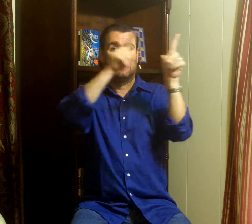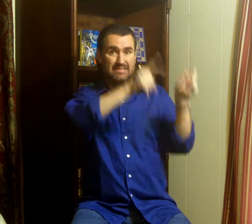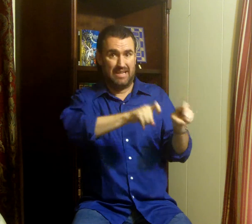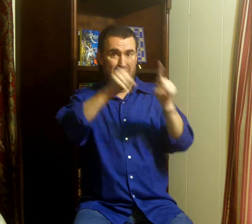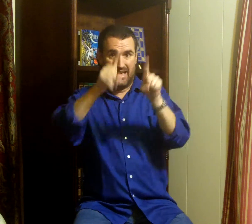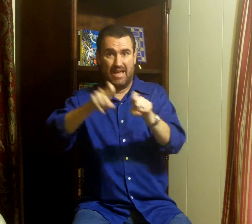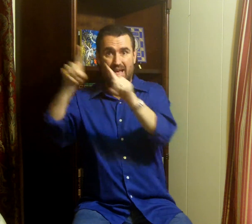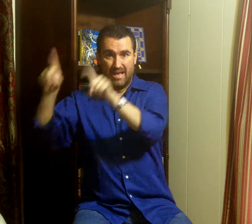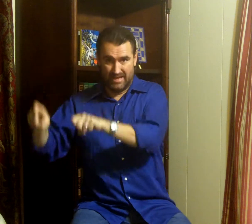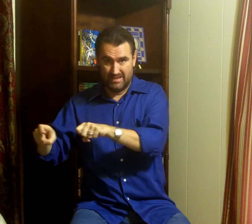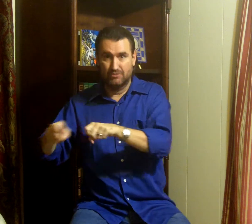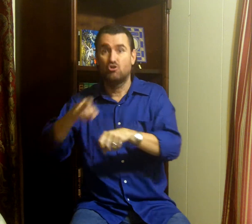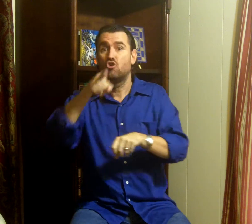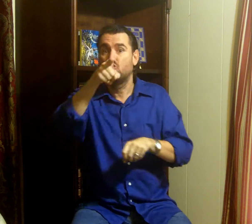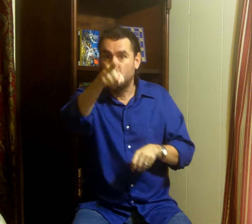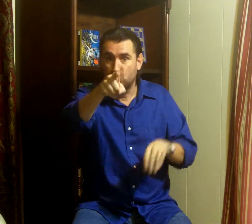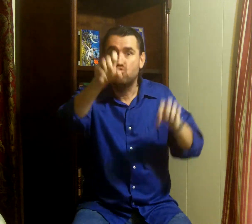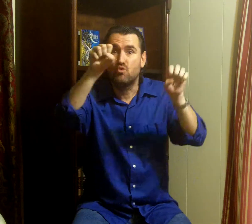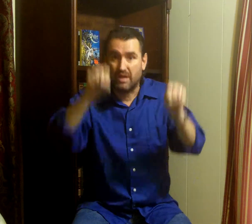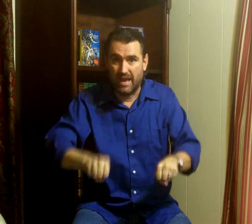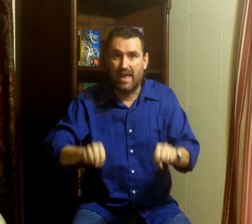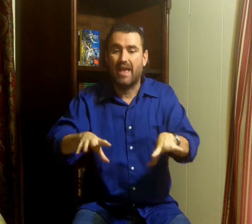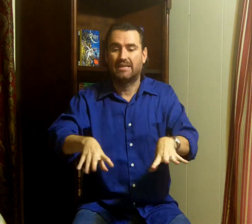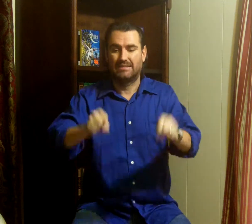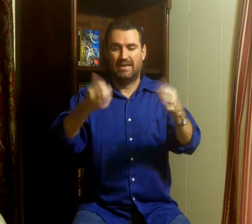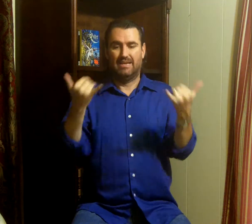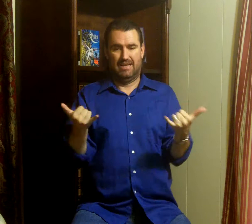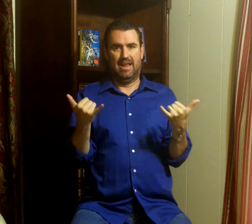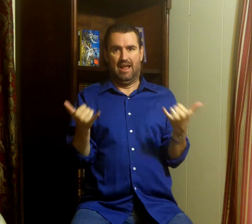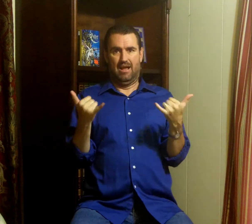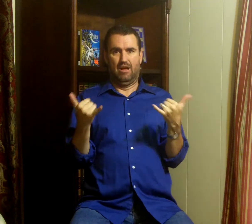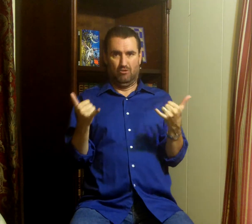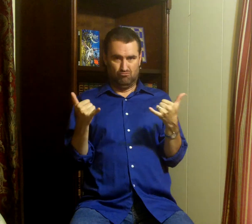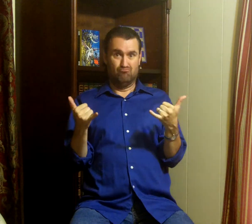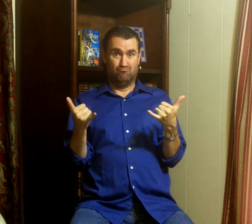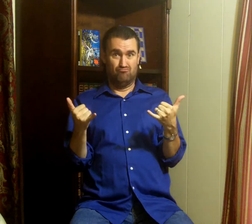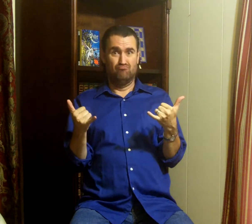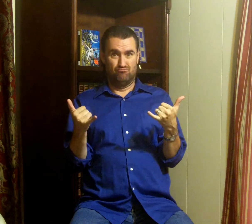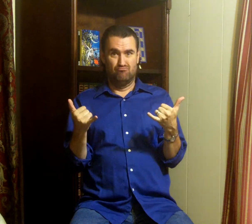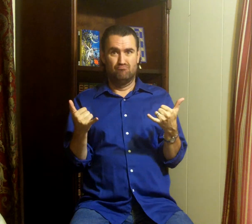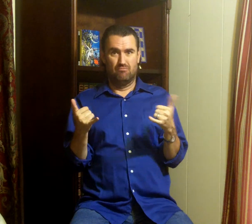you as we speak. So pick your plan, start